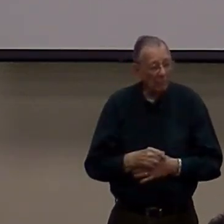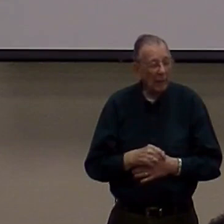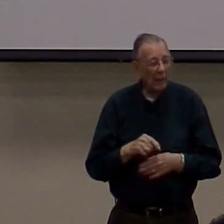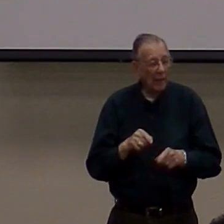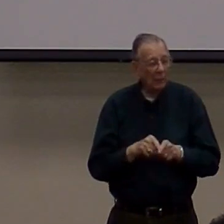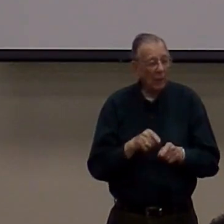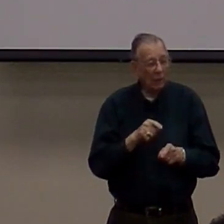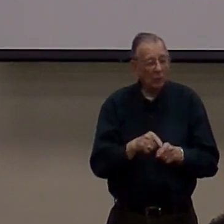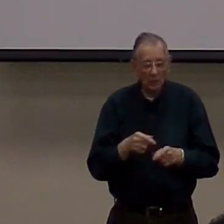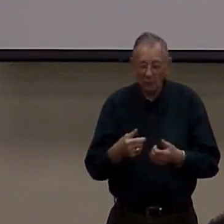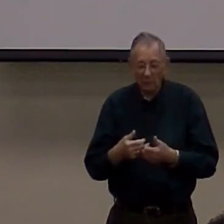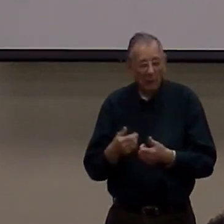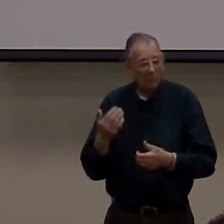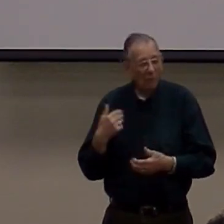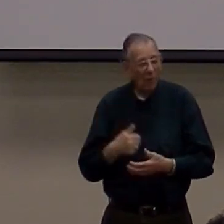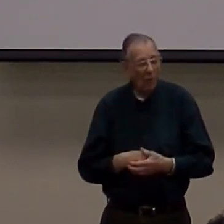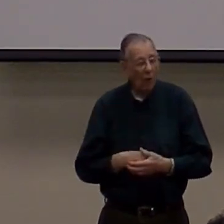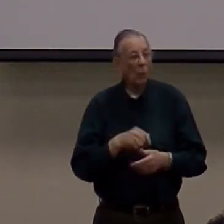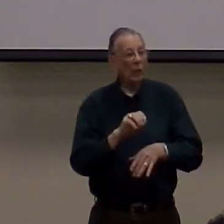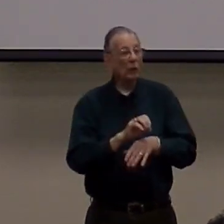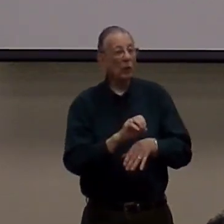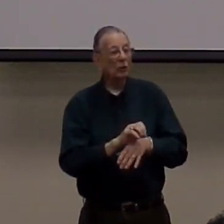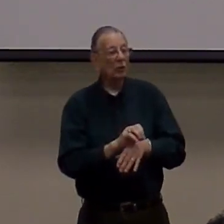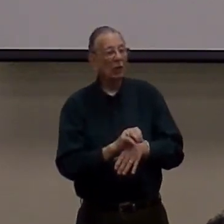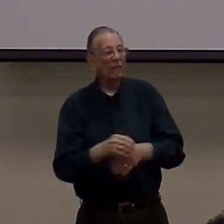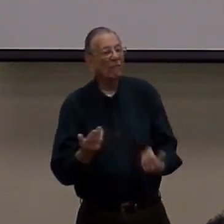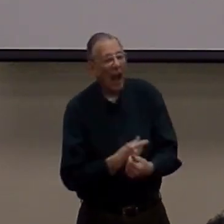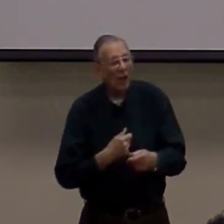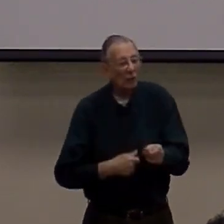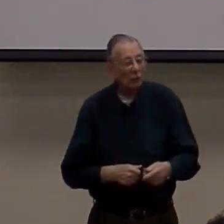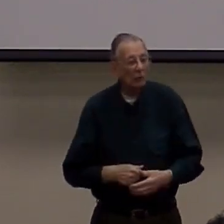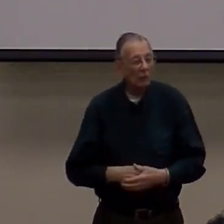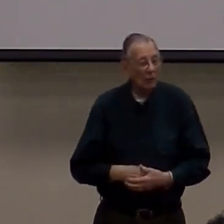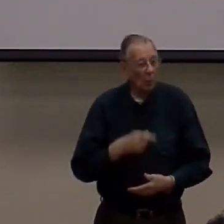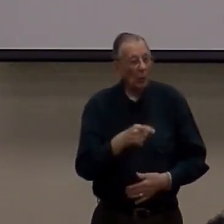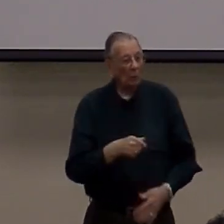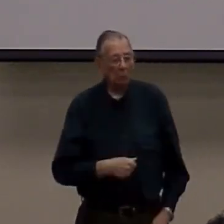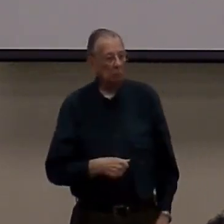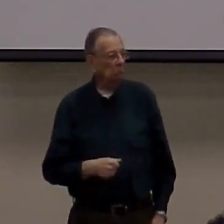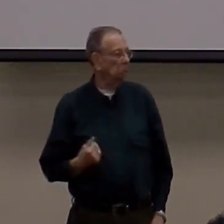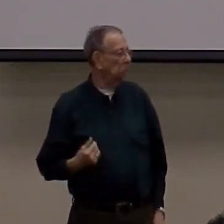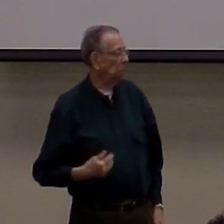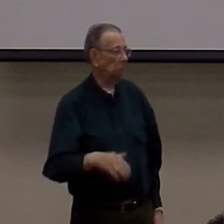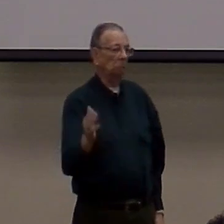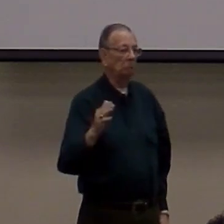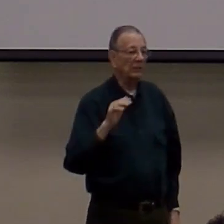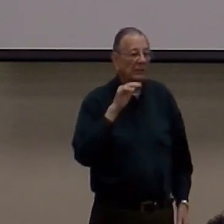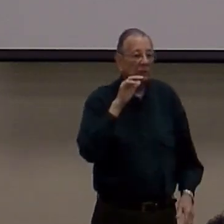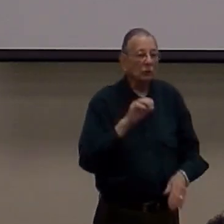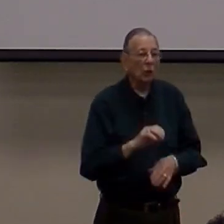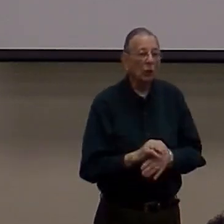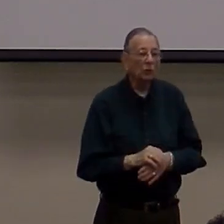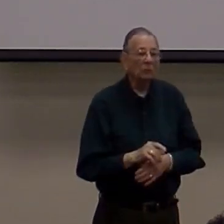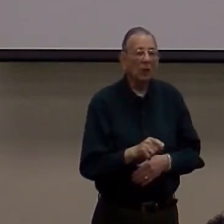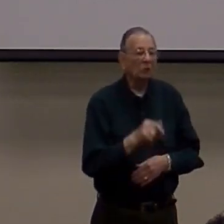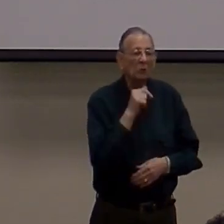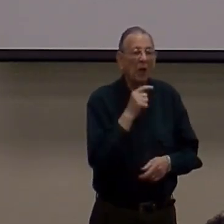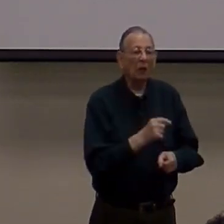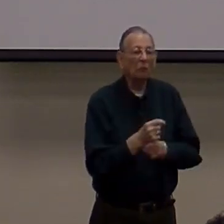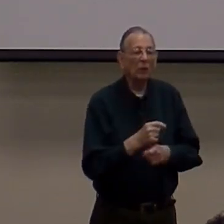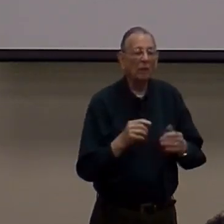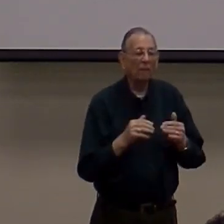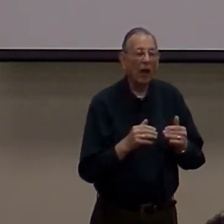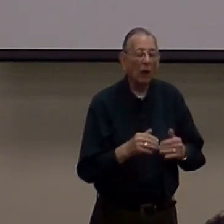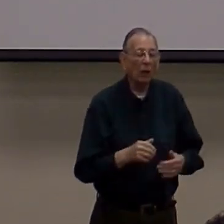as to your mate? When the church fires you, will you reject his bride because you weren't treated